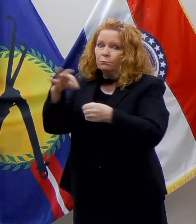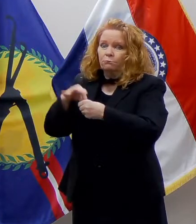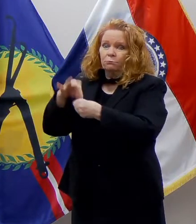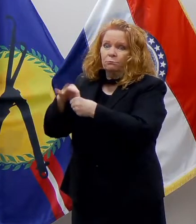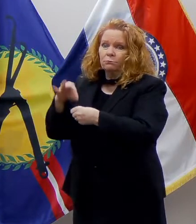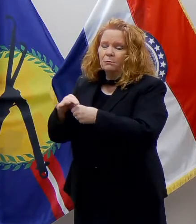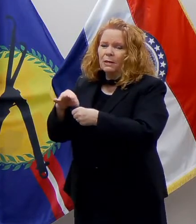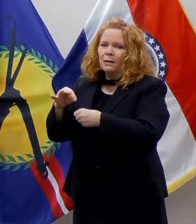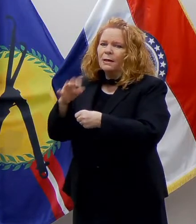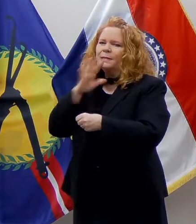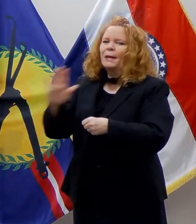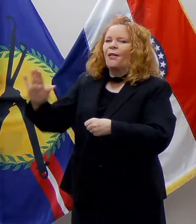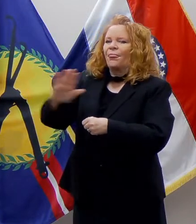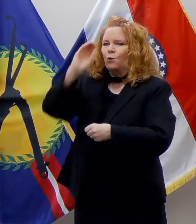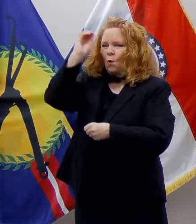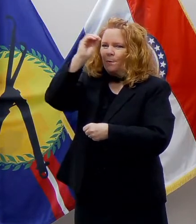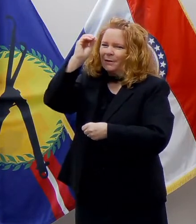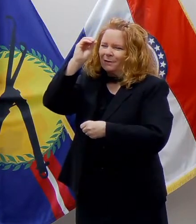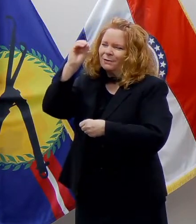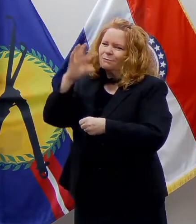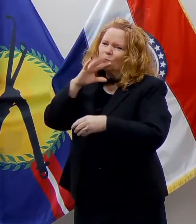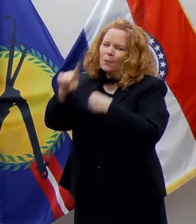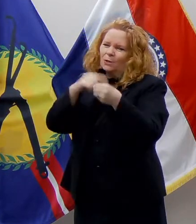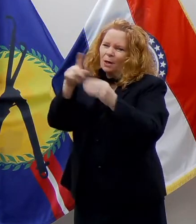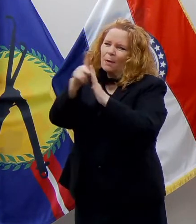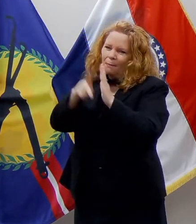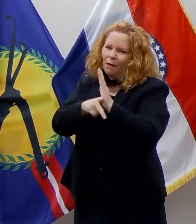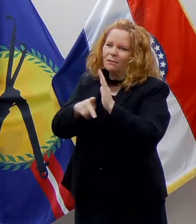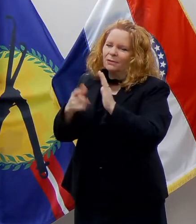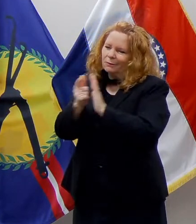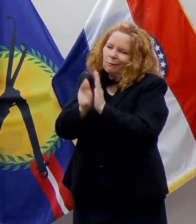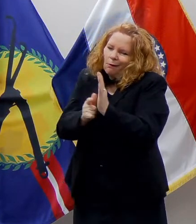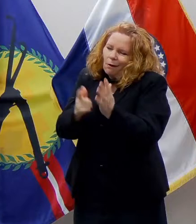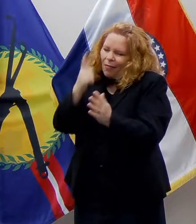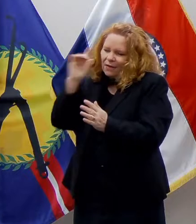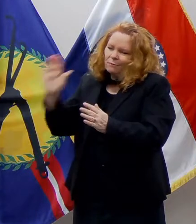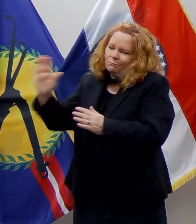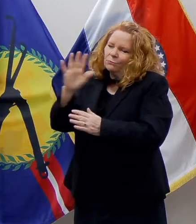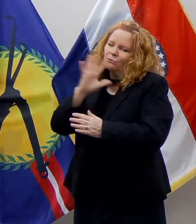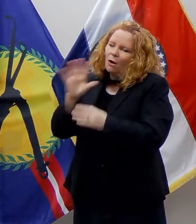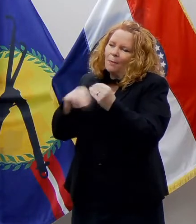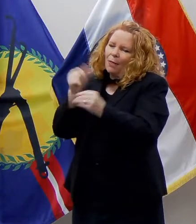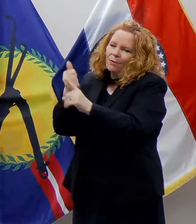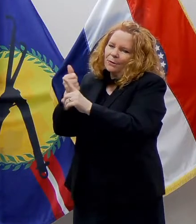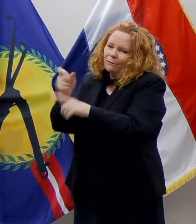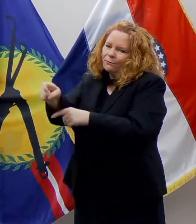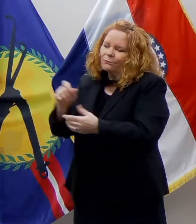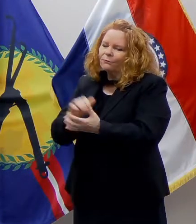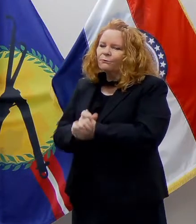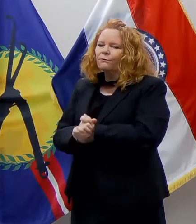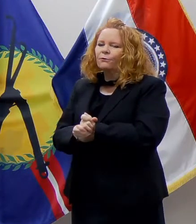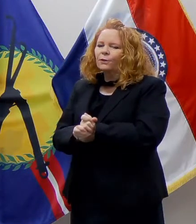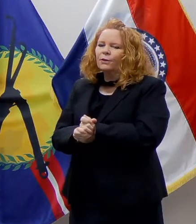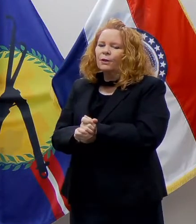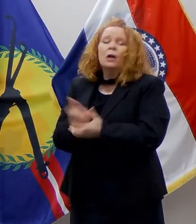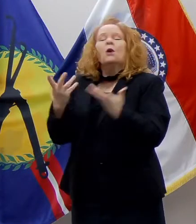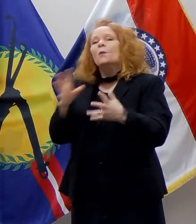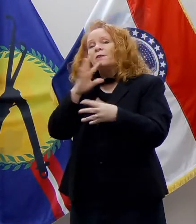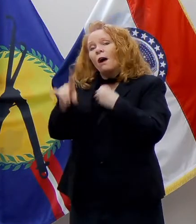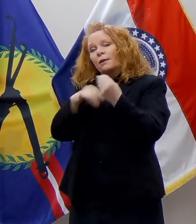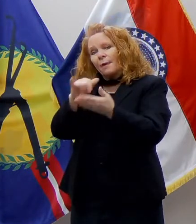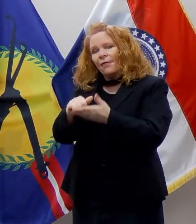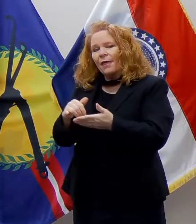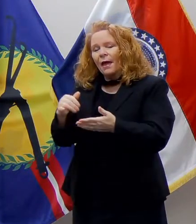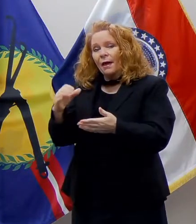speak for themselves on questions of policy. We've talked about this, and at this point, the council chair